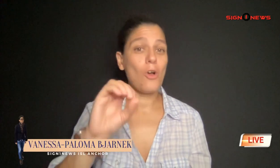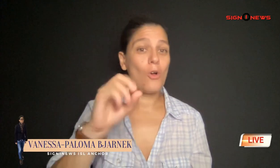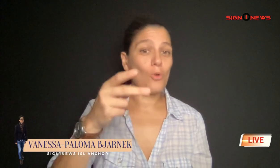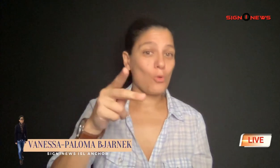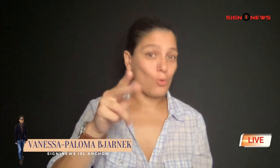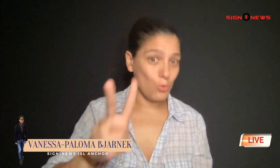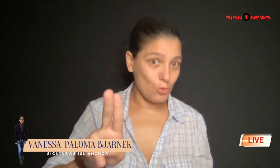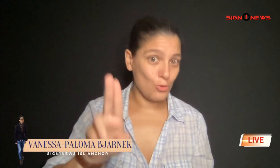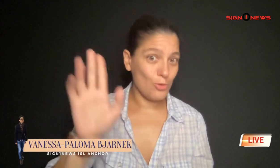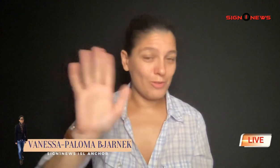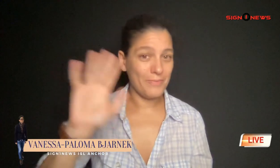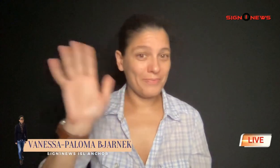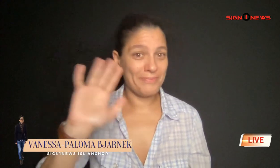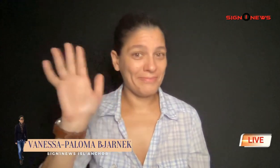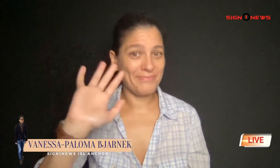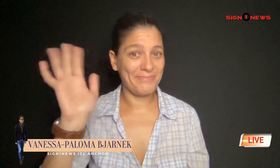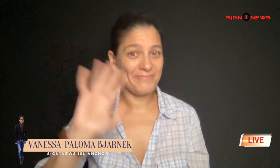If